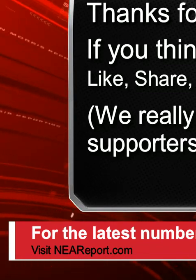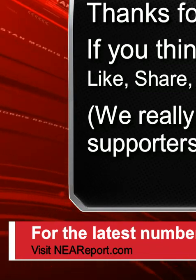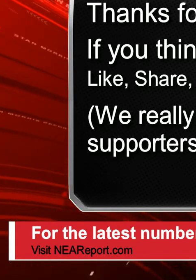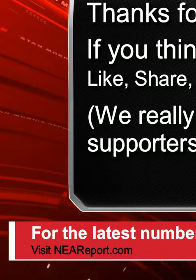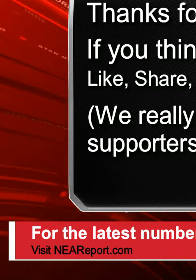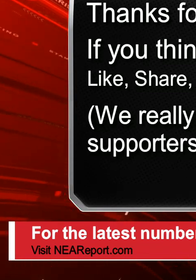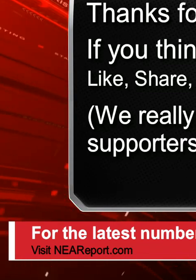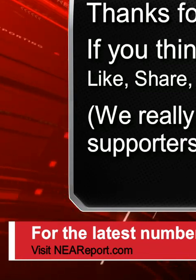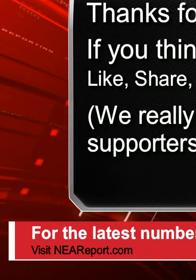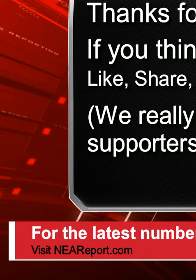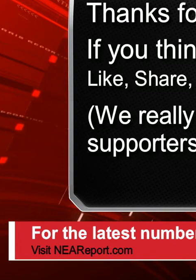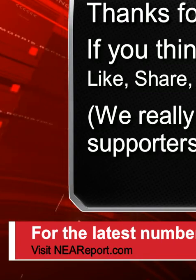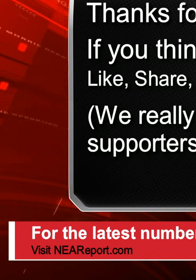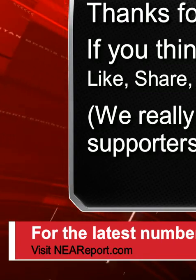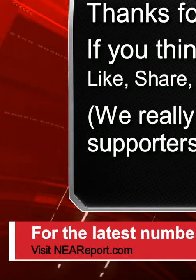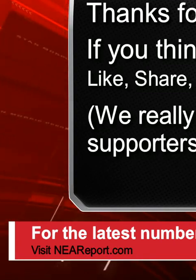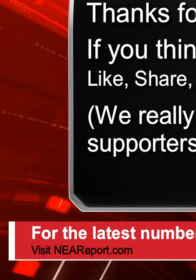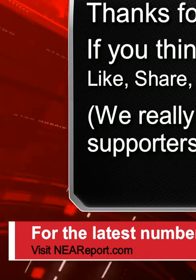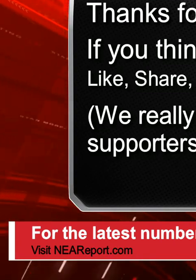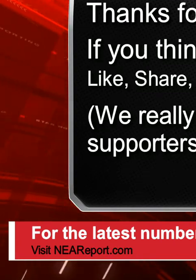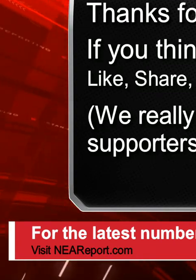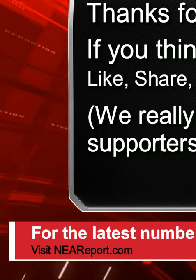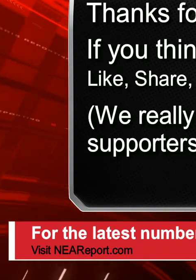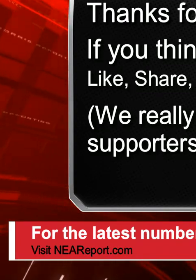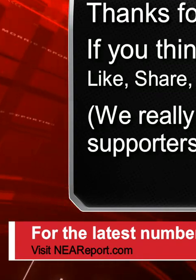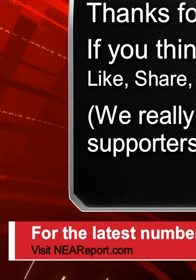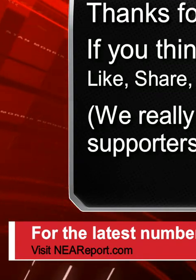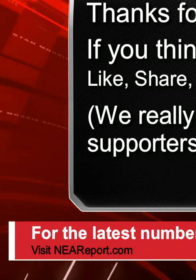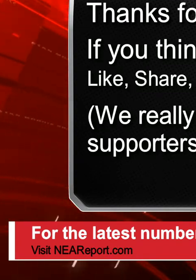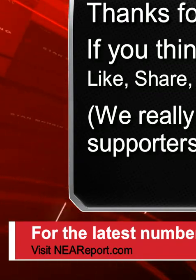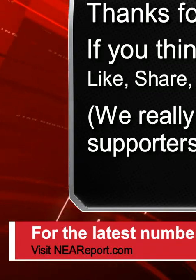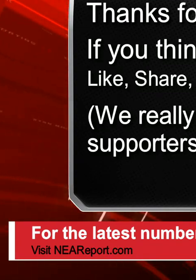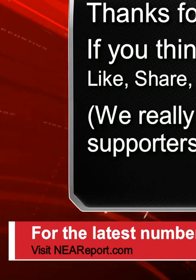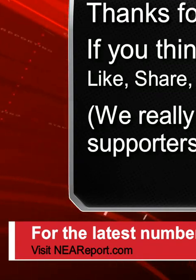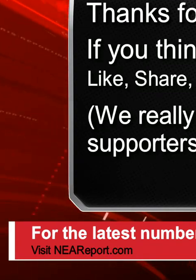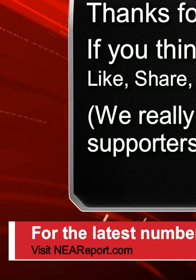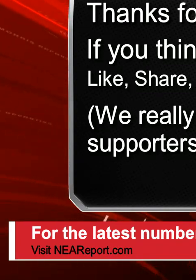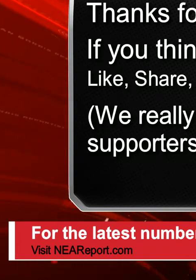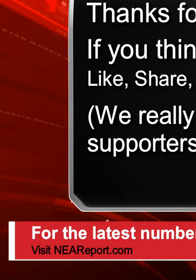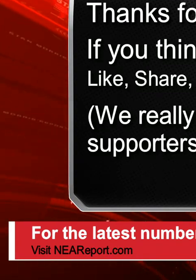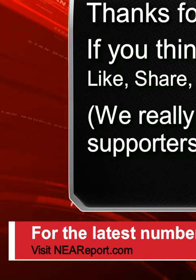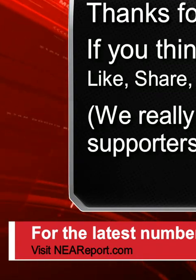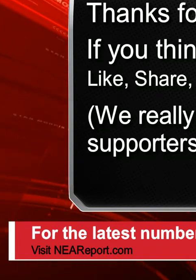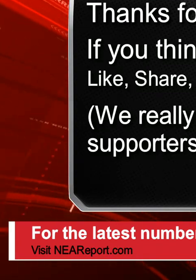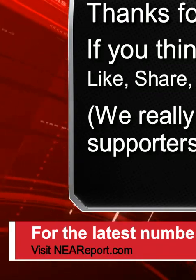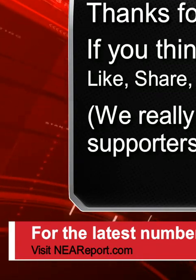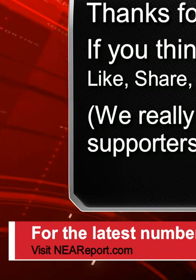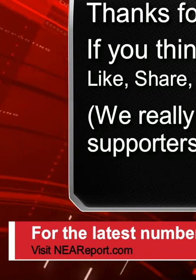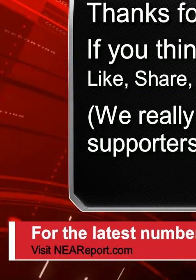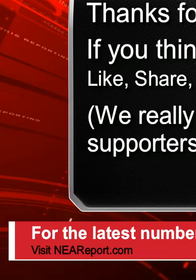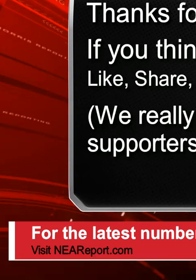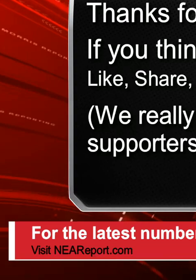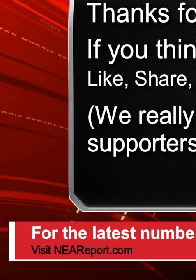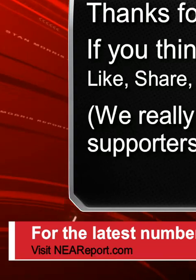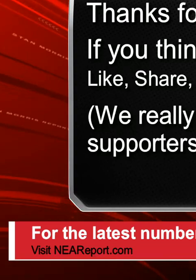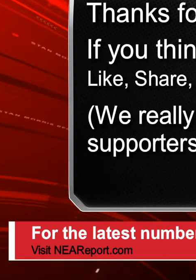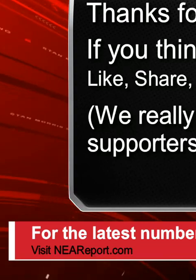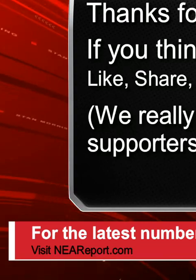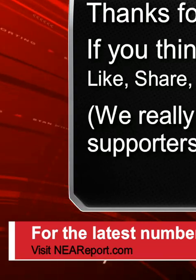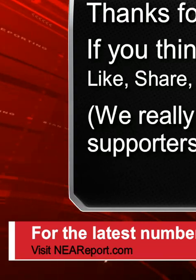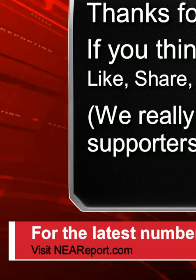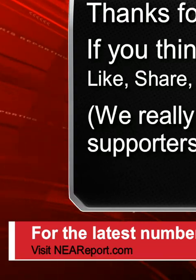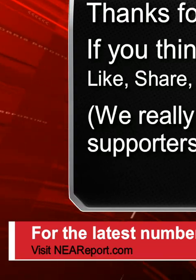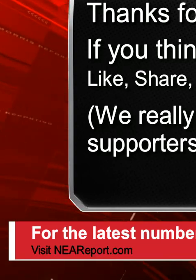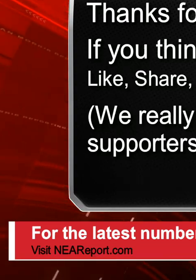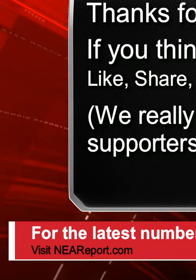won't be doing press conferences this weekend, according to the governor, so that means that we will be back on Monday, unless breaking